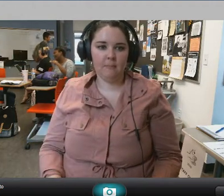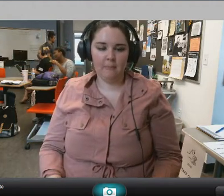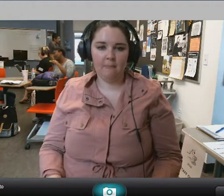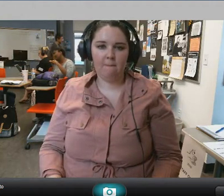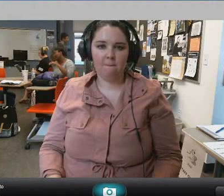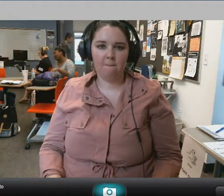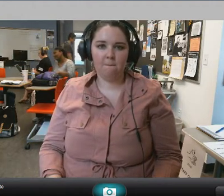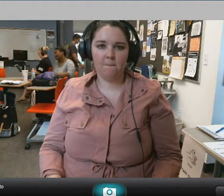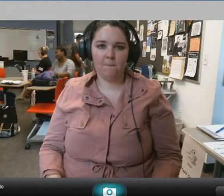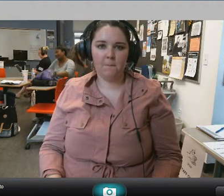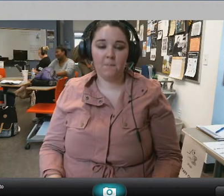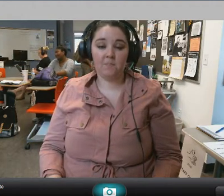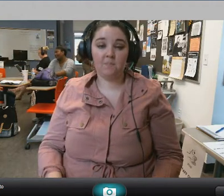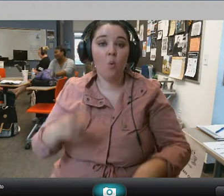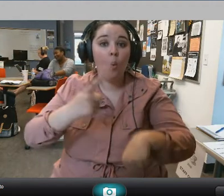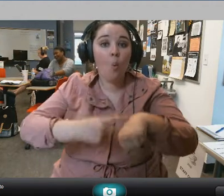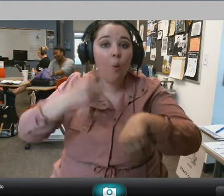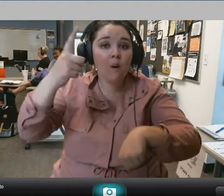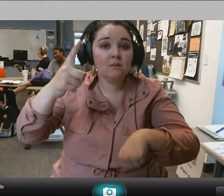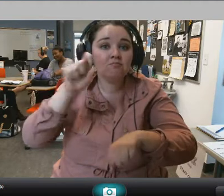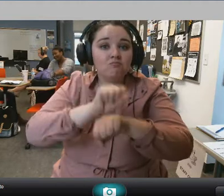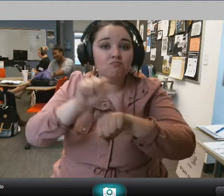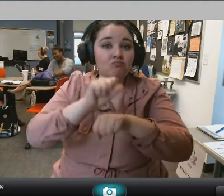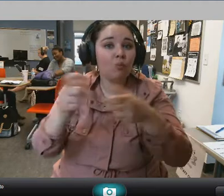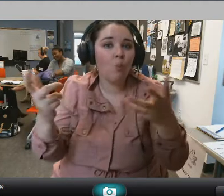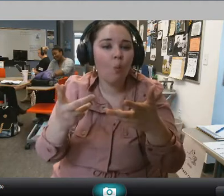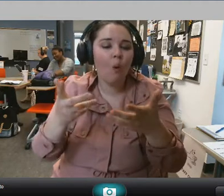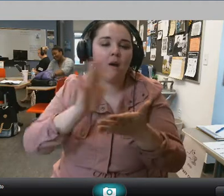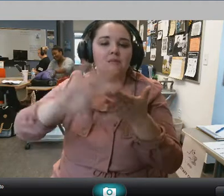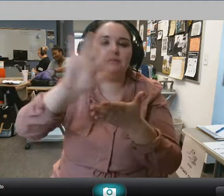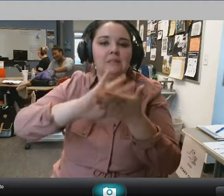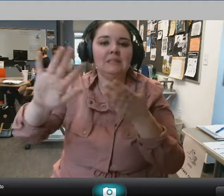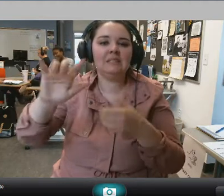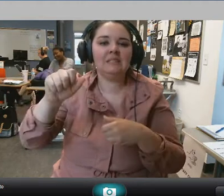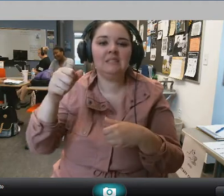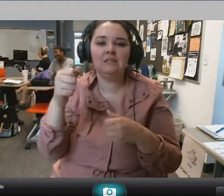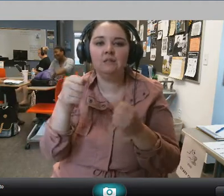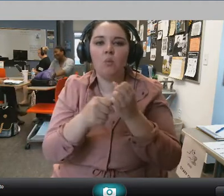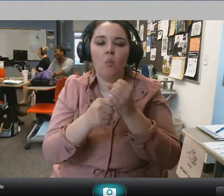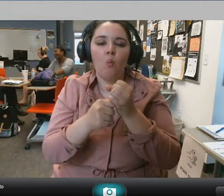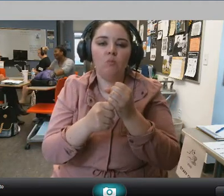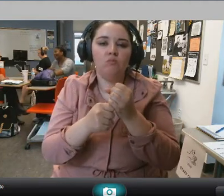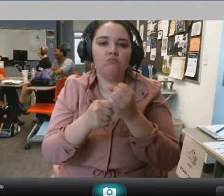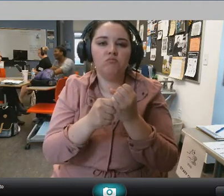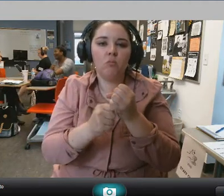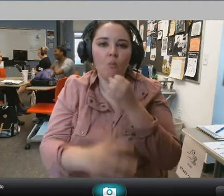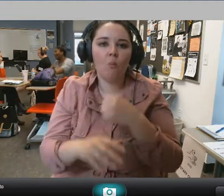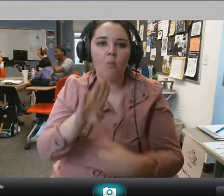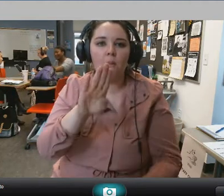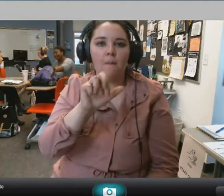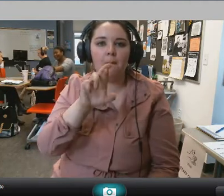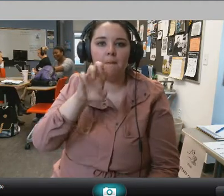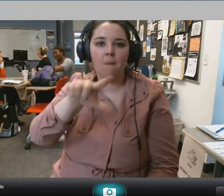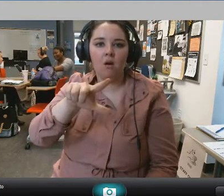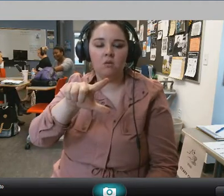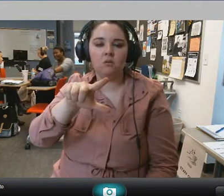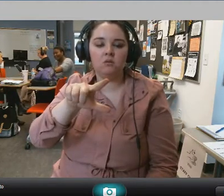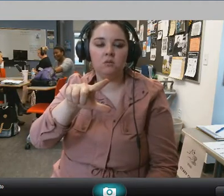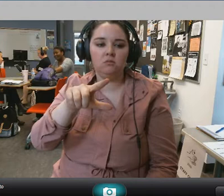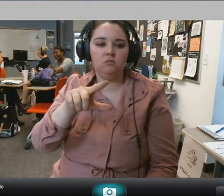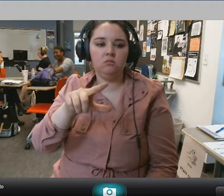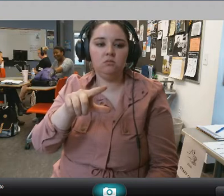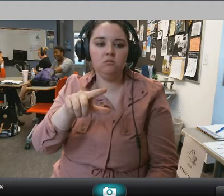out the waste barrels. Every spring they did it. And in the barrels would be